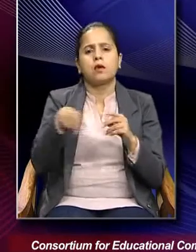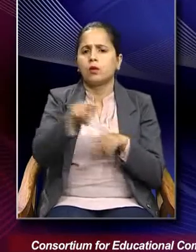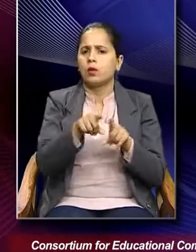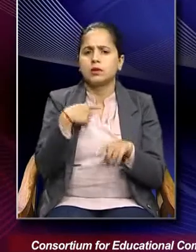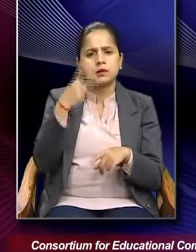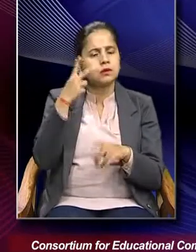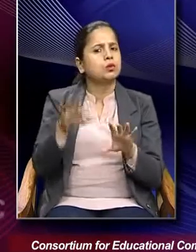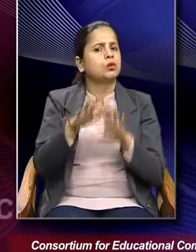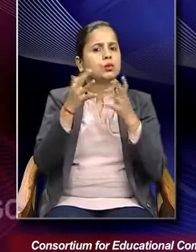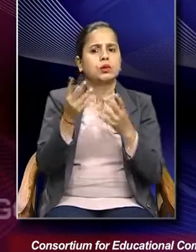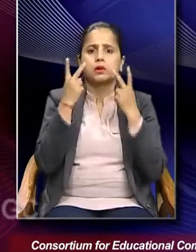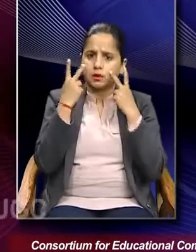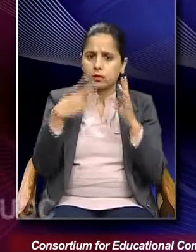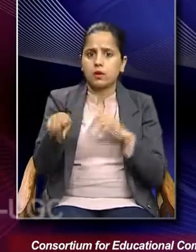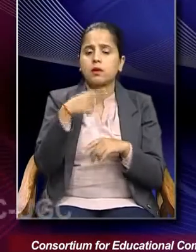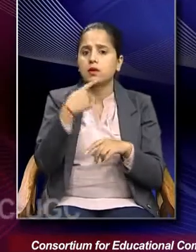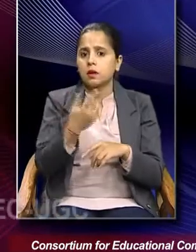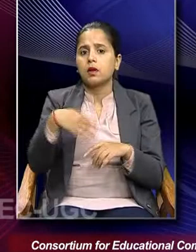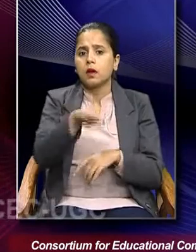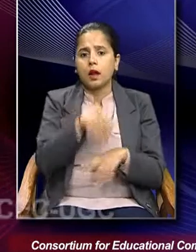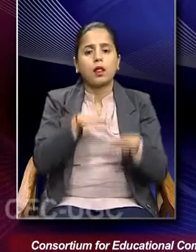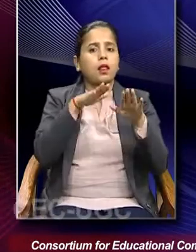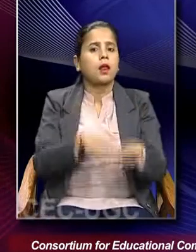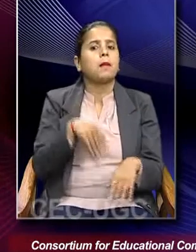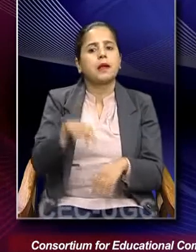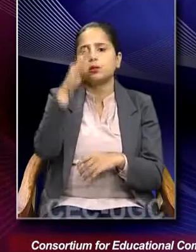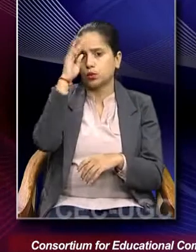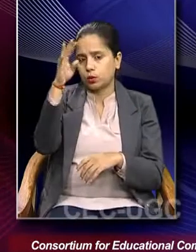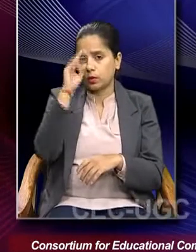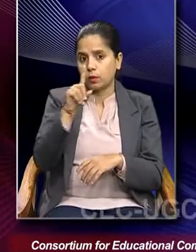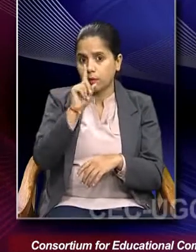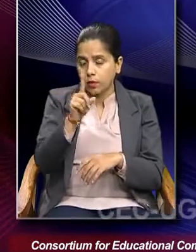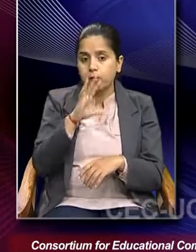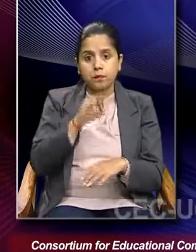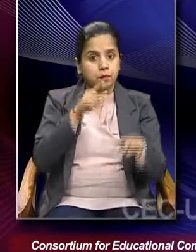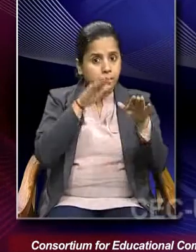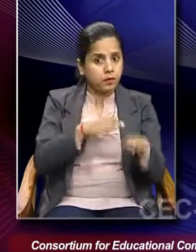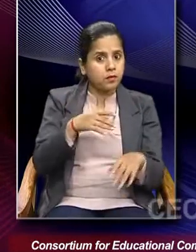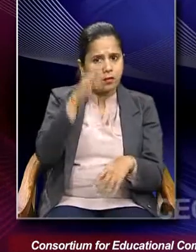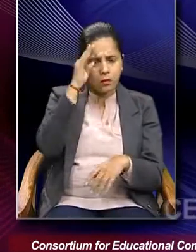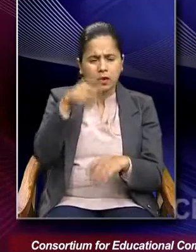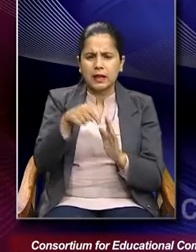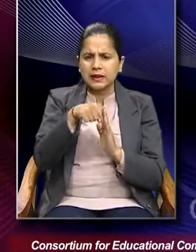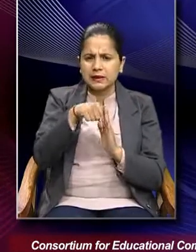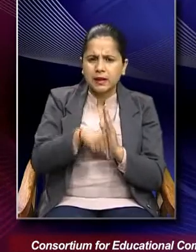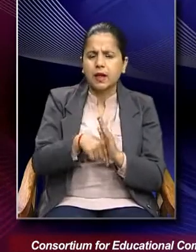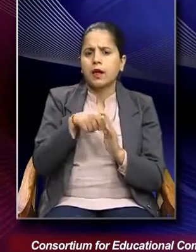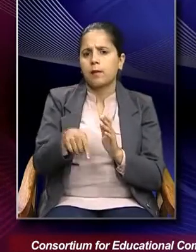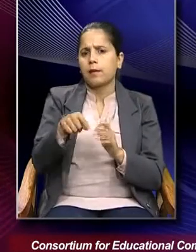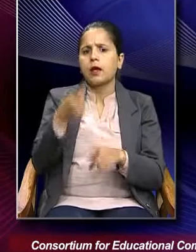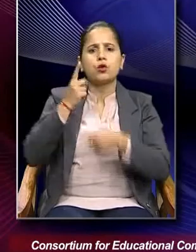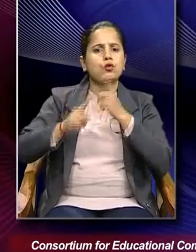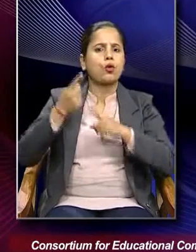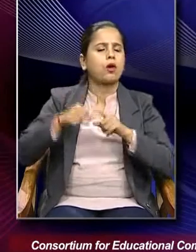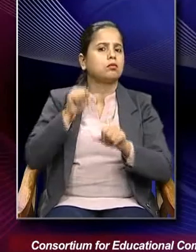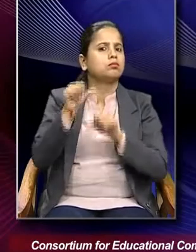in the world, what has been said by dependency theorists. Moreover, dependency is a very deep-seated historical